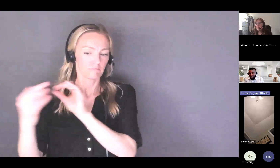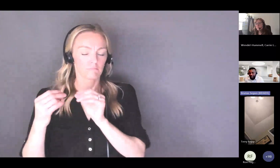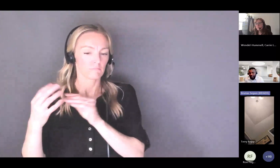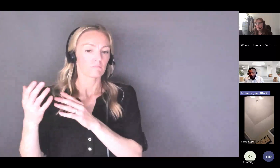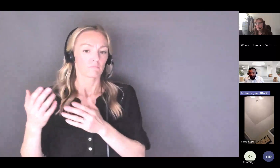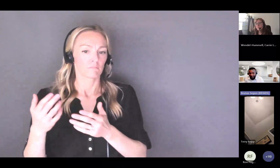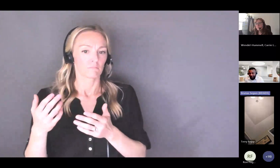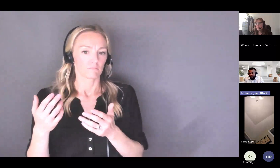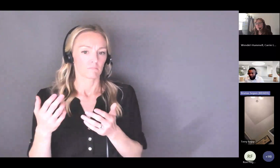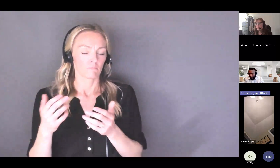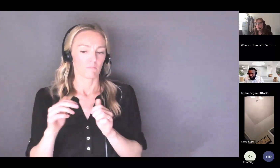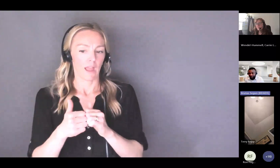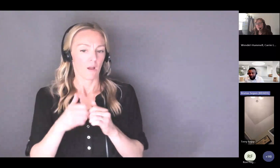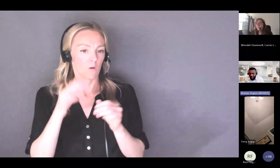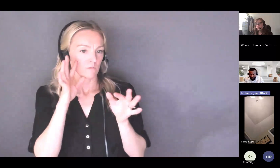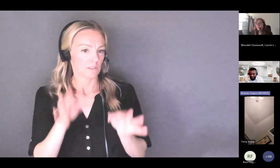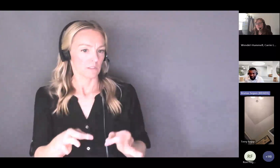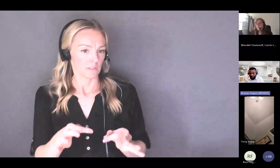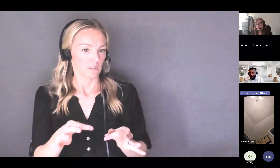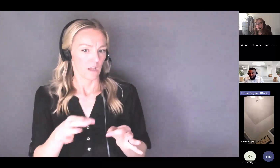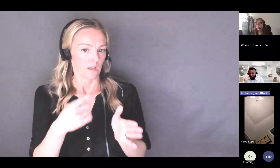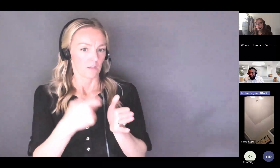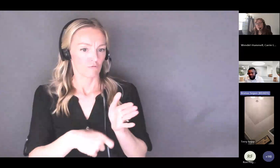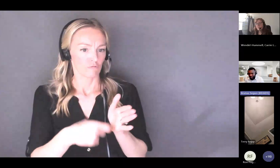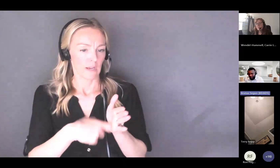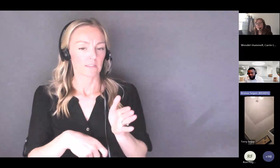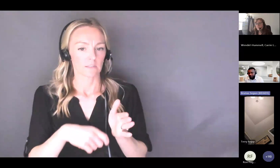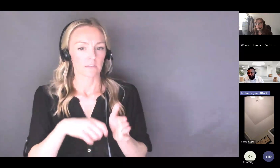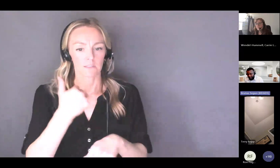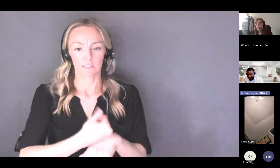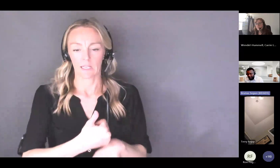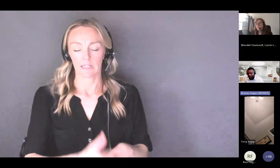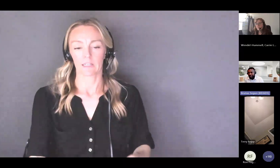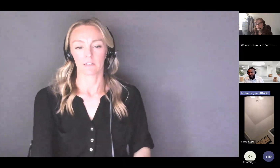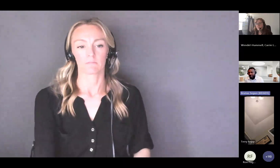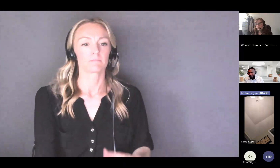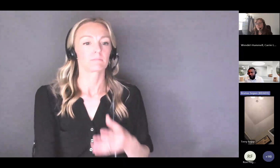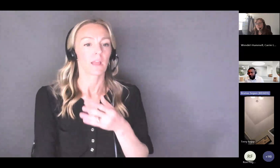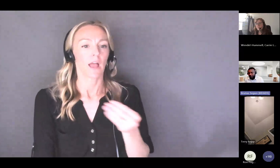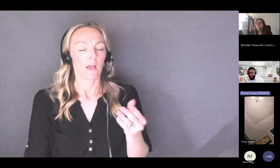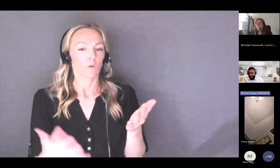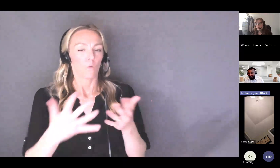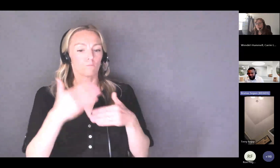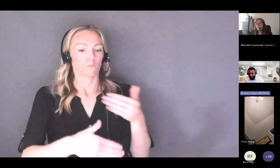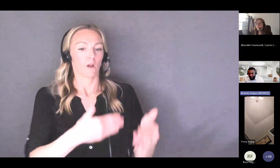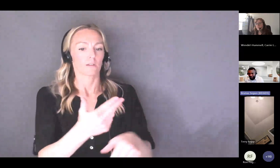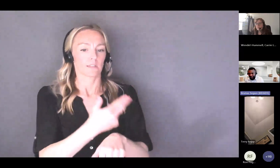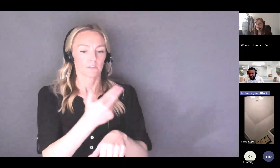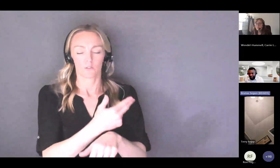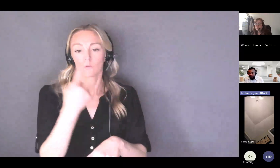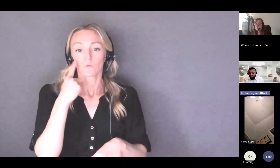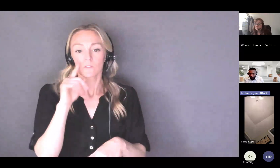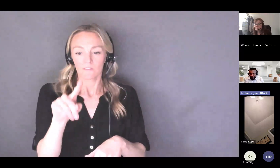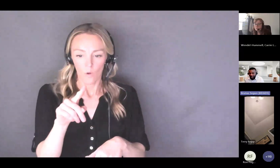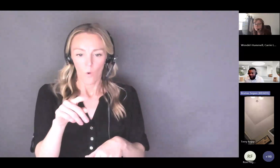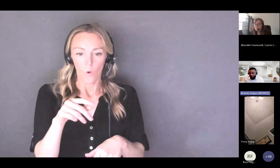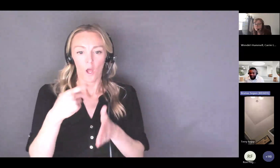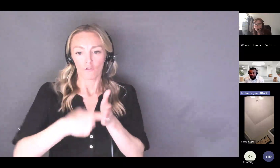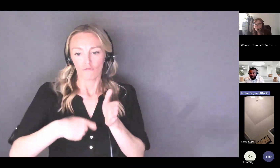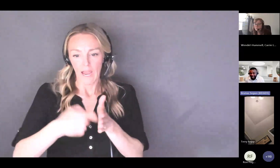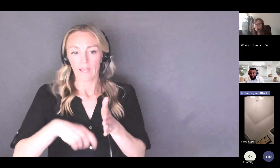mean, what process would help determine the rates for provider reimbursement. So